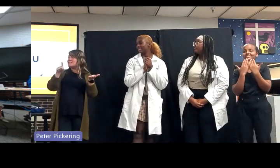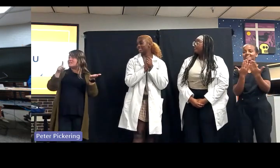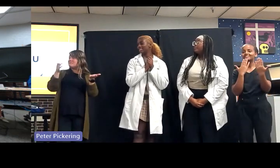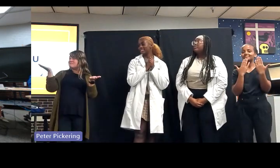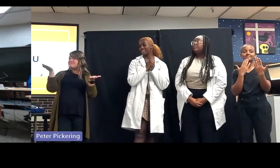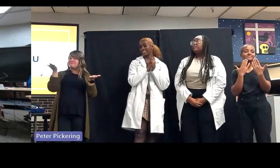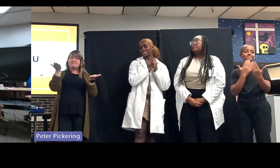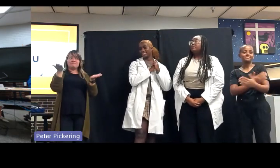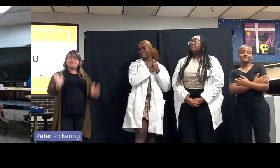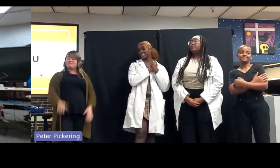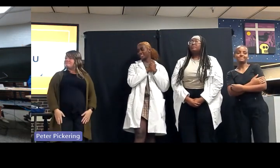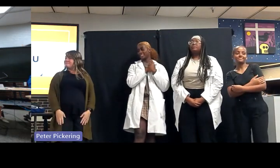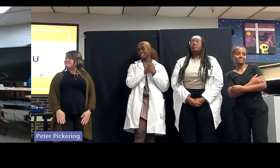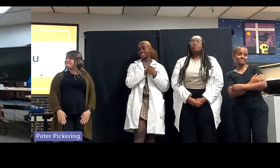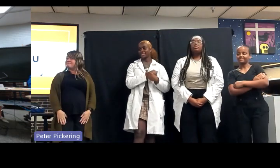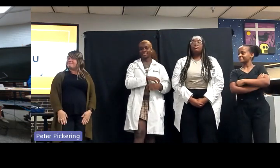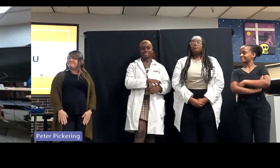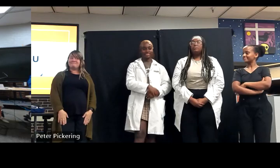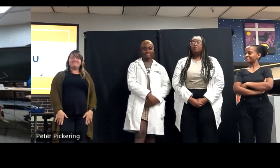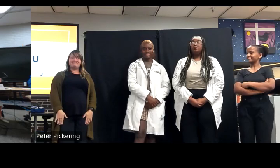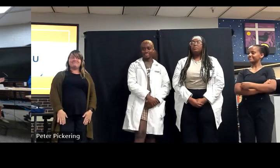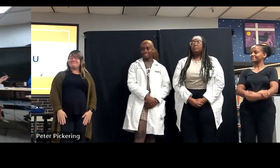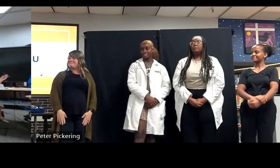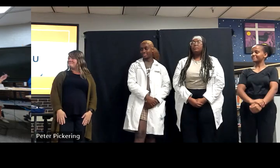Do you all have any questions for the students?